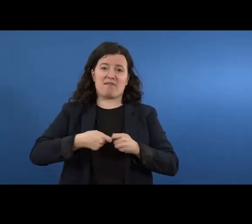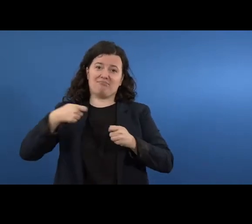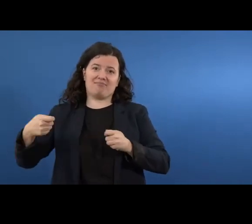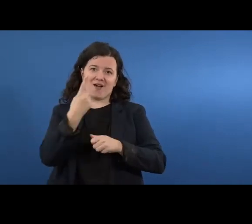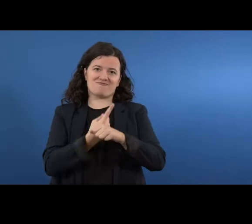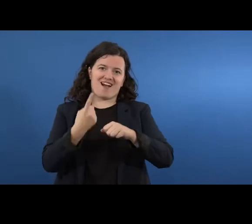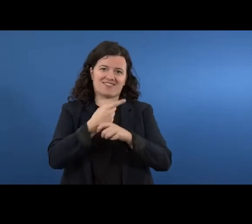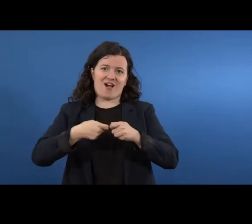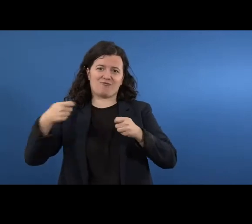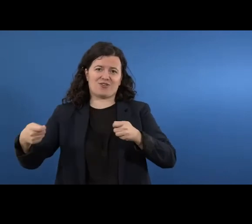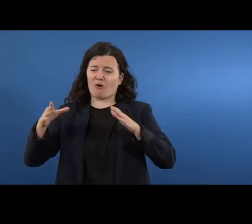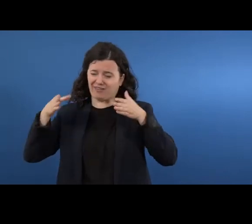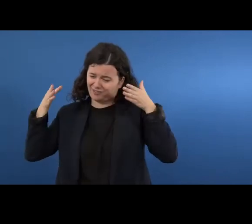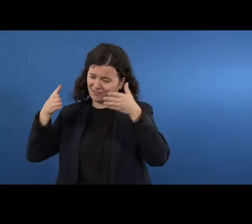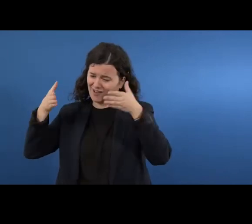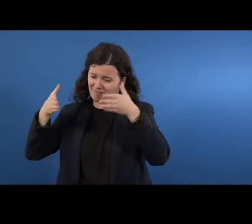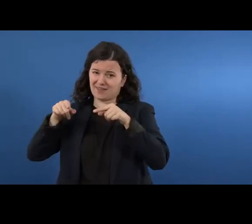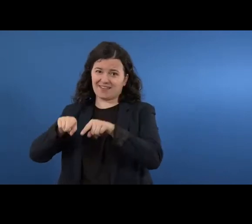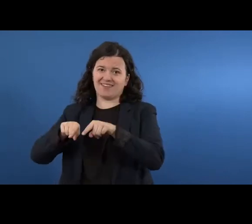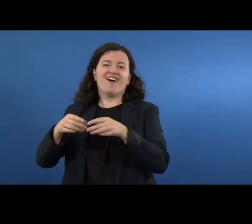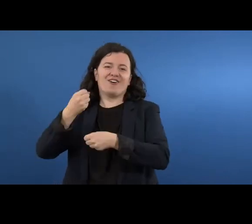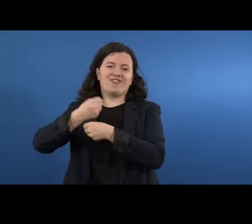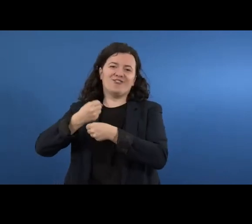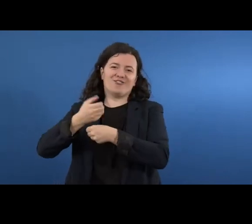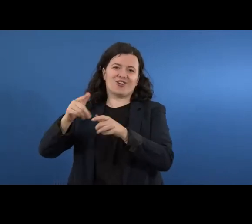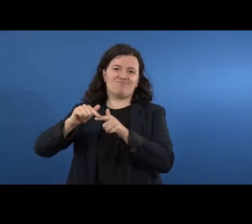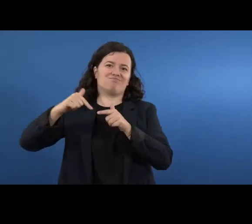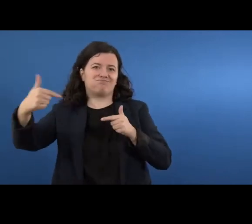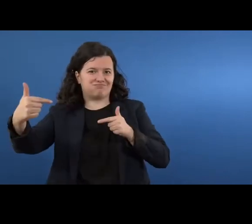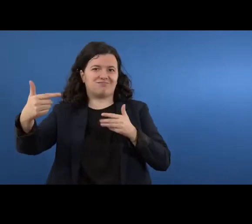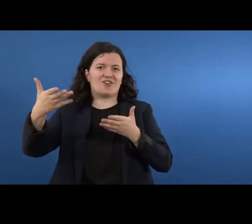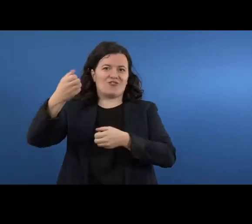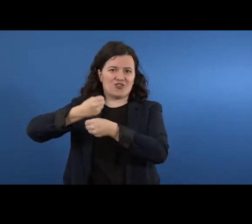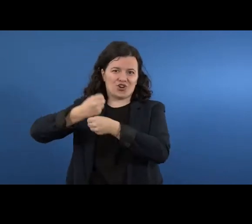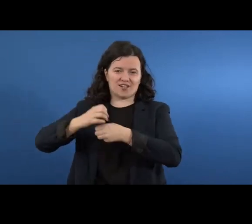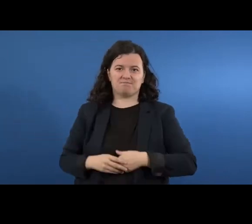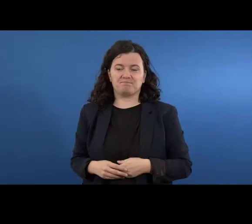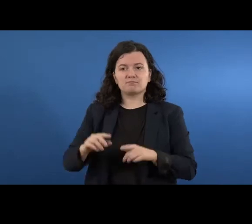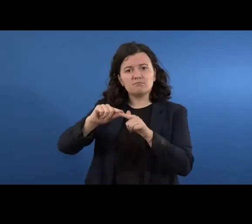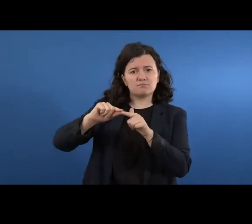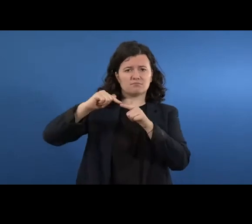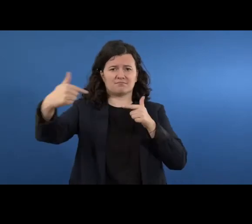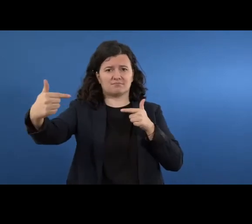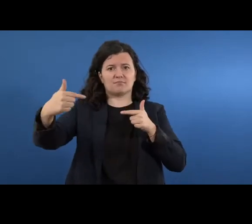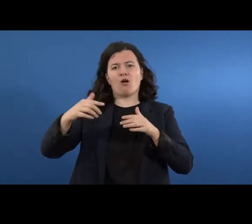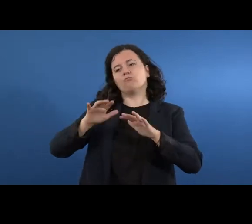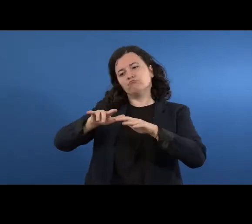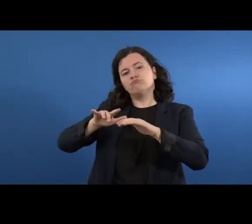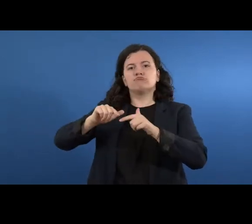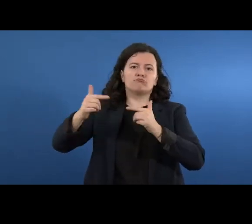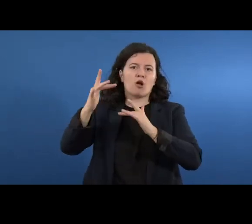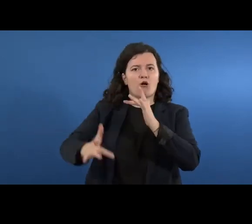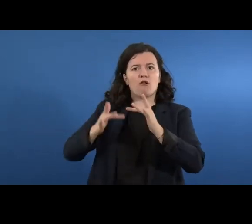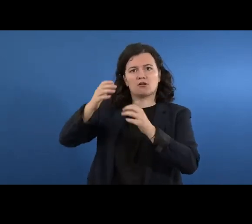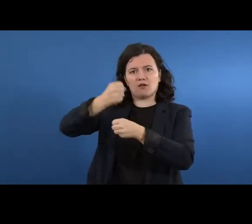work arrangements. So teleworking and hybrid working have advanced dramatically across industries